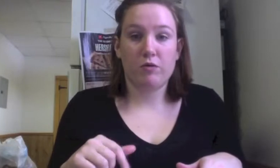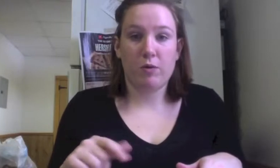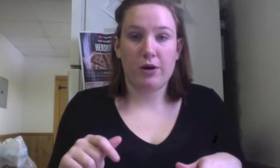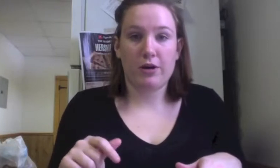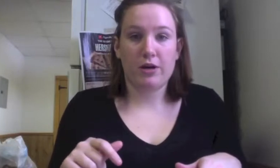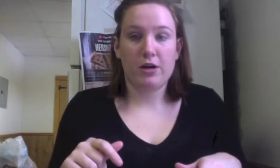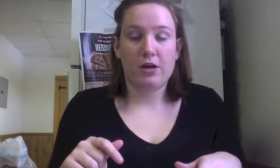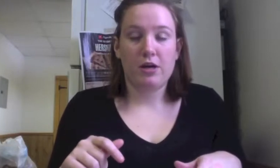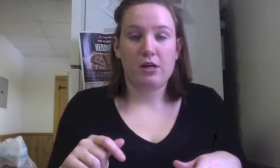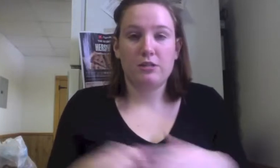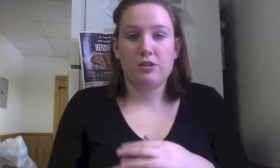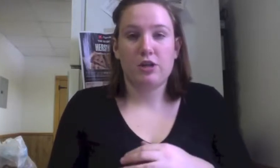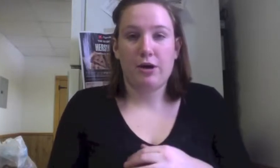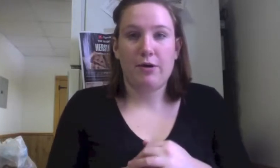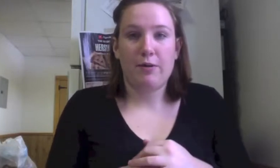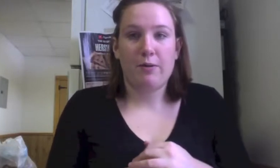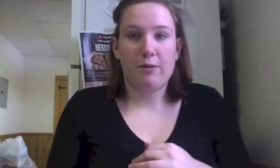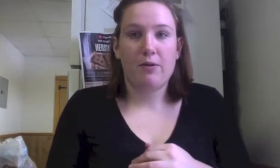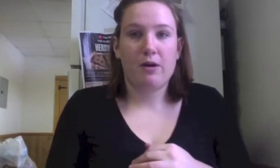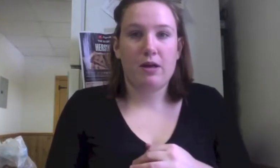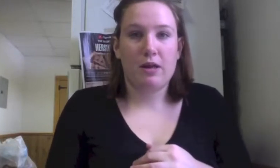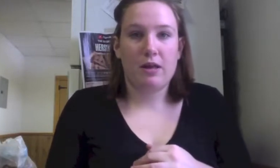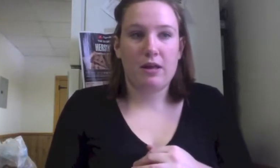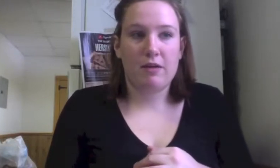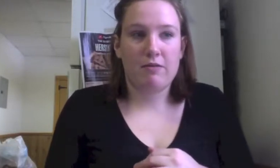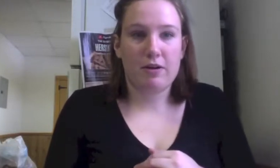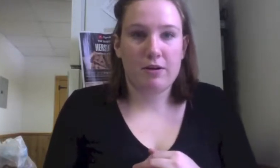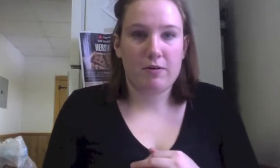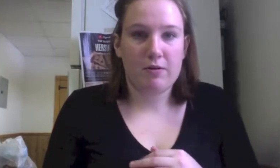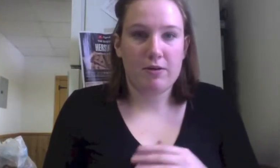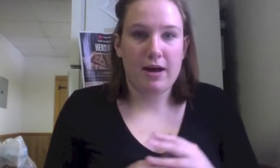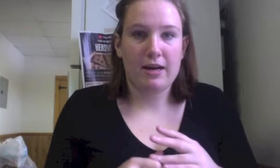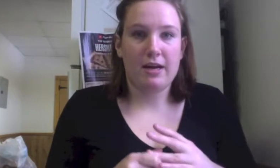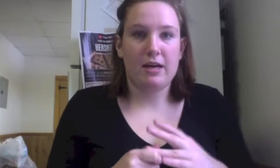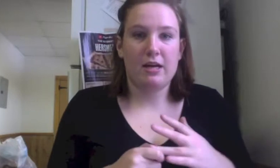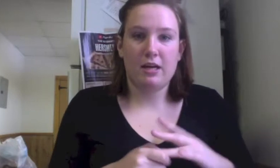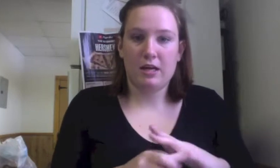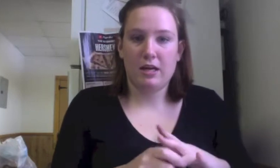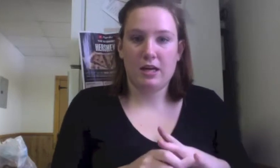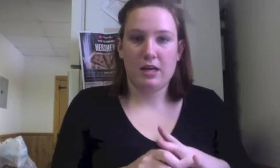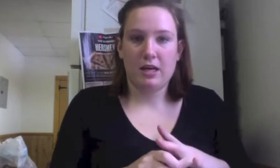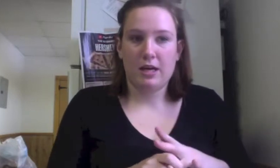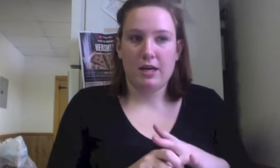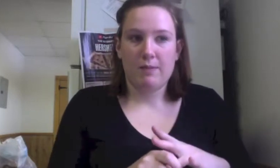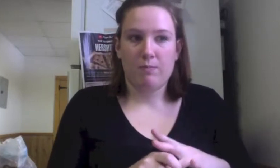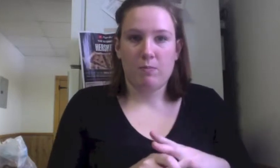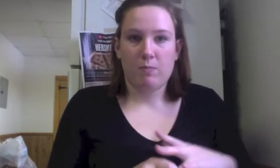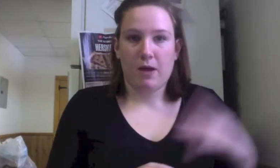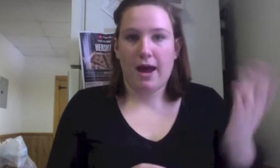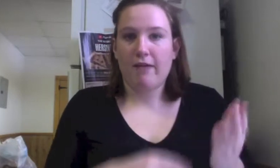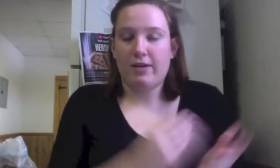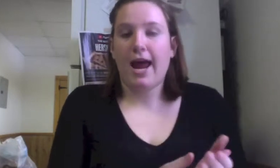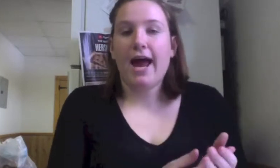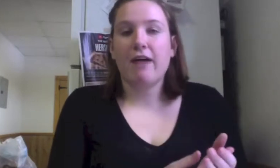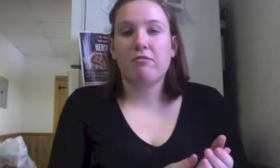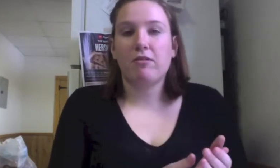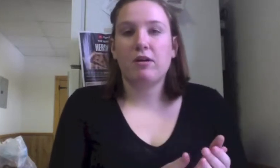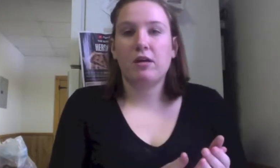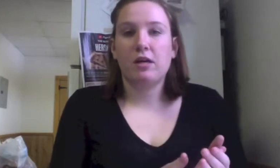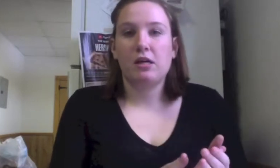3/4. So if they know that they're adding a half and a half, it's